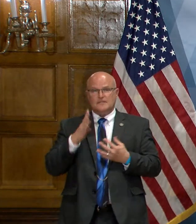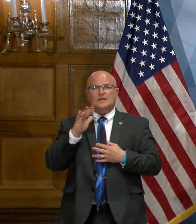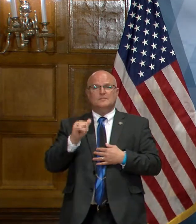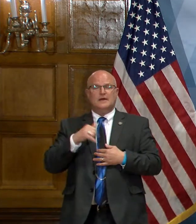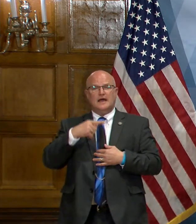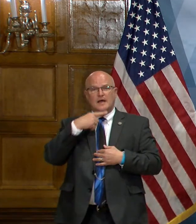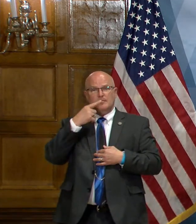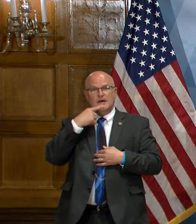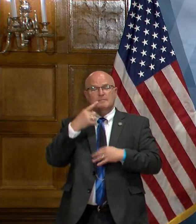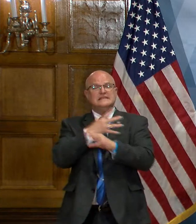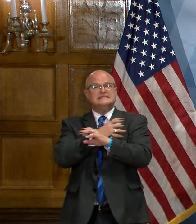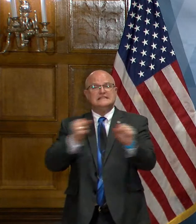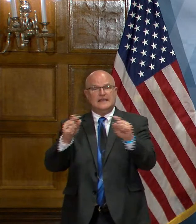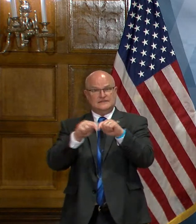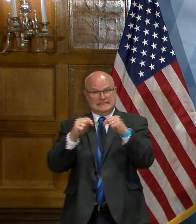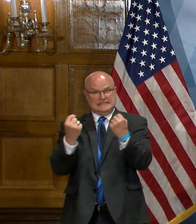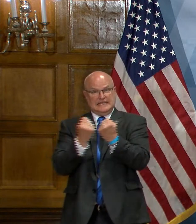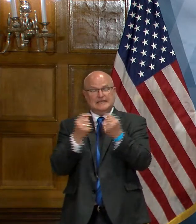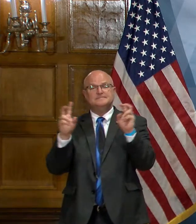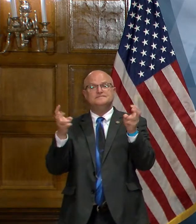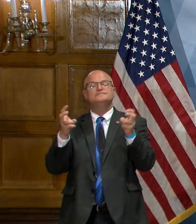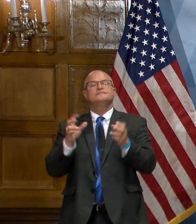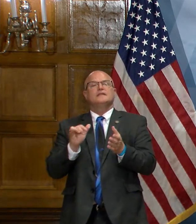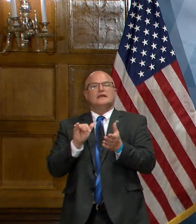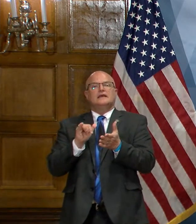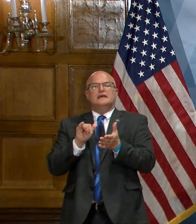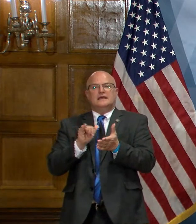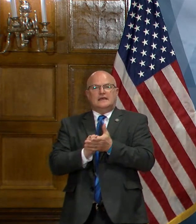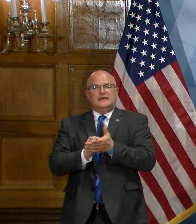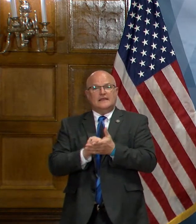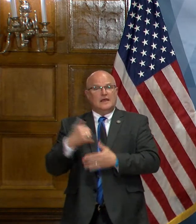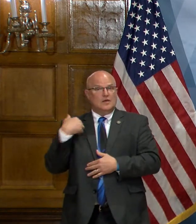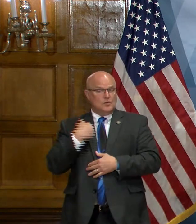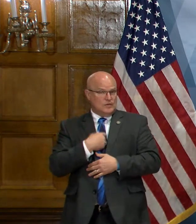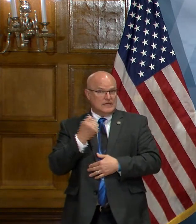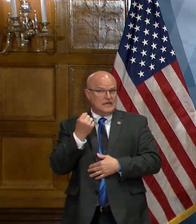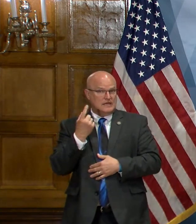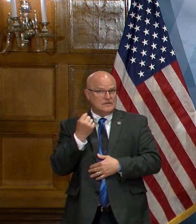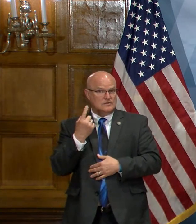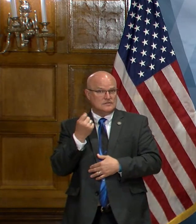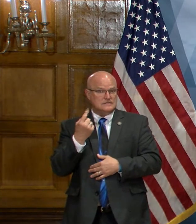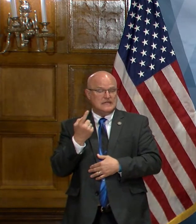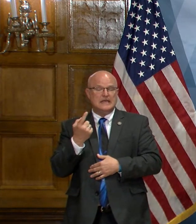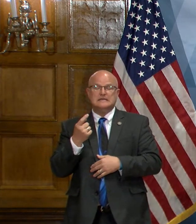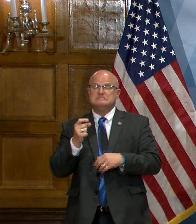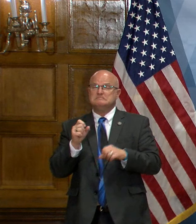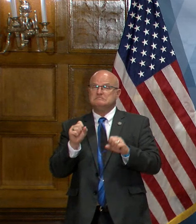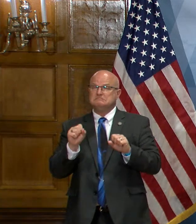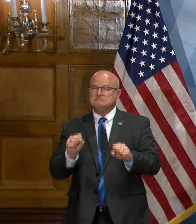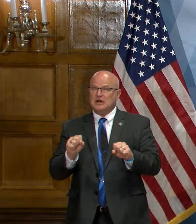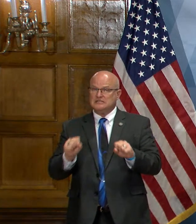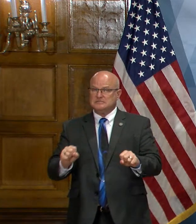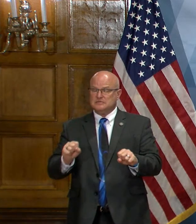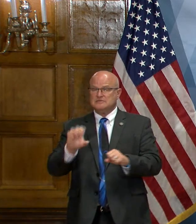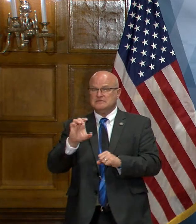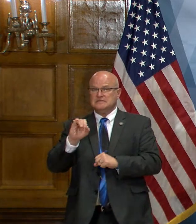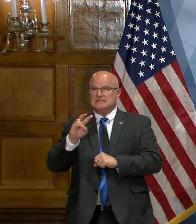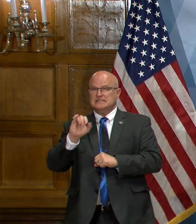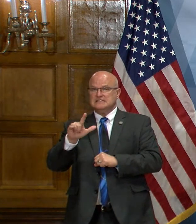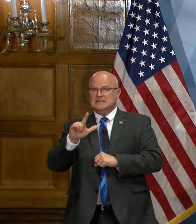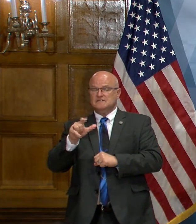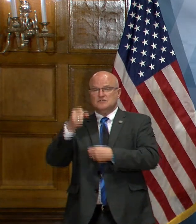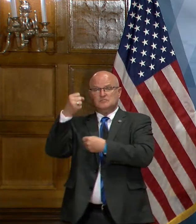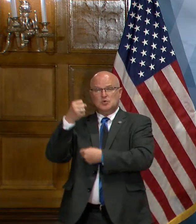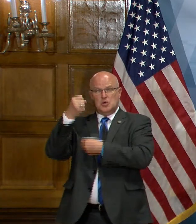my public safety team, and that we understand that there may be a civil protest that